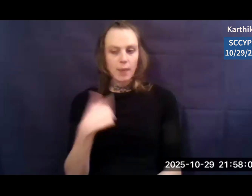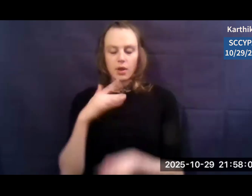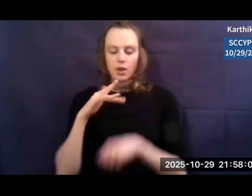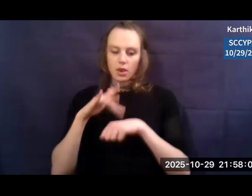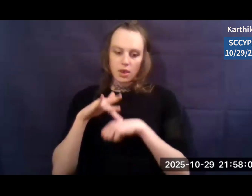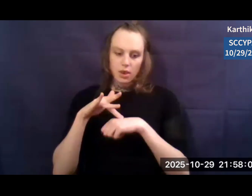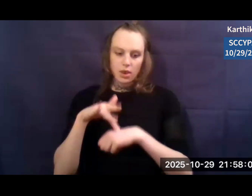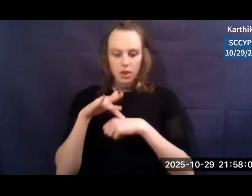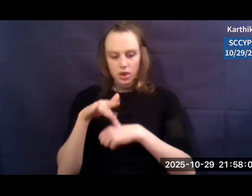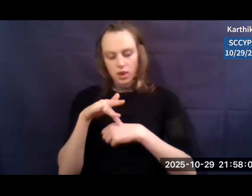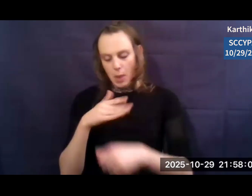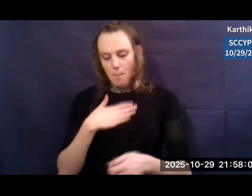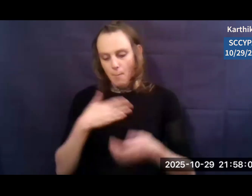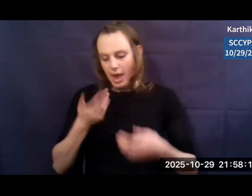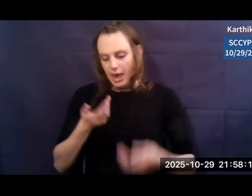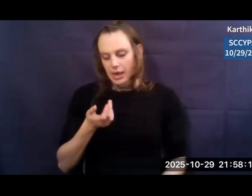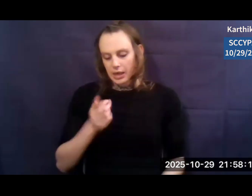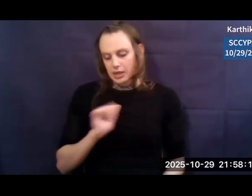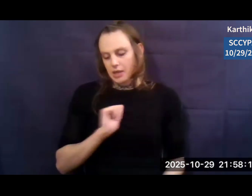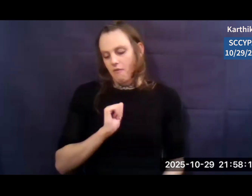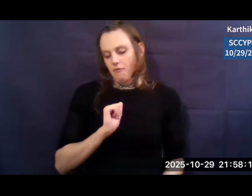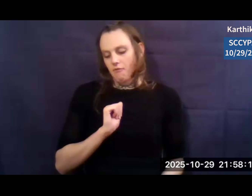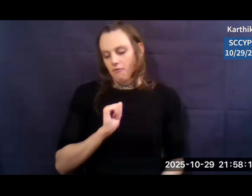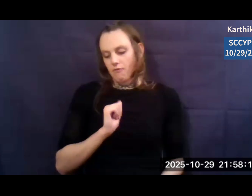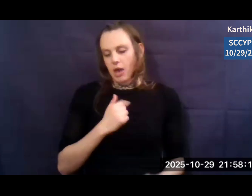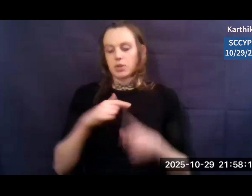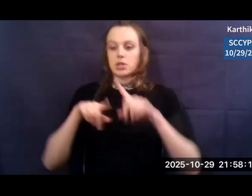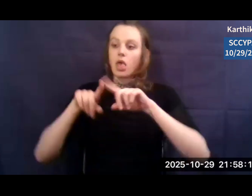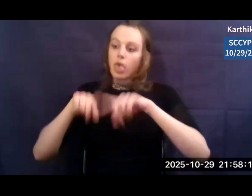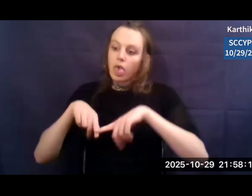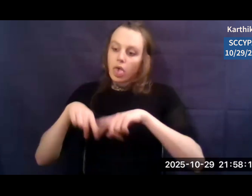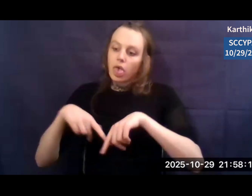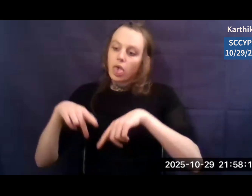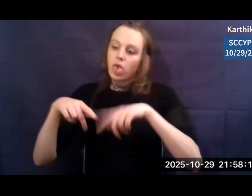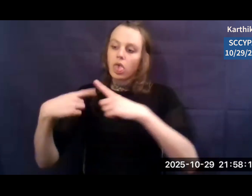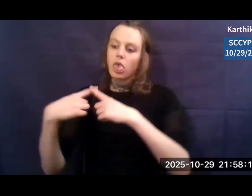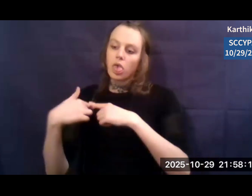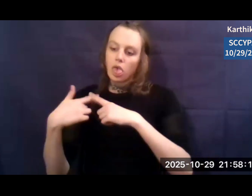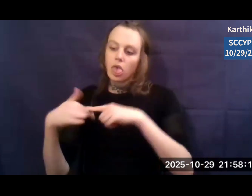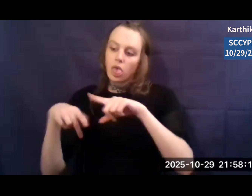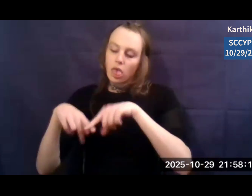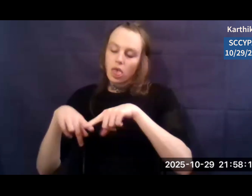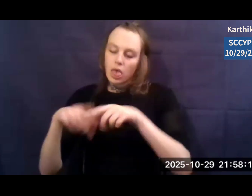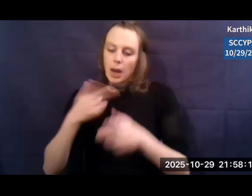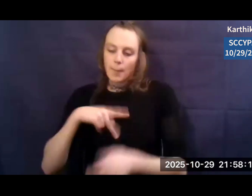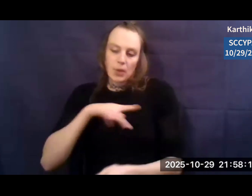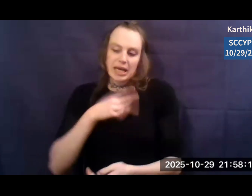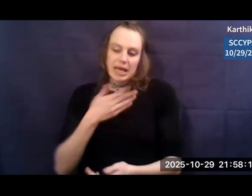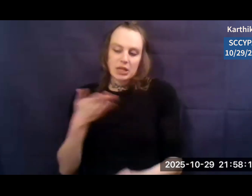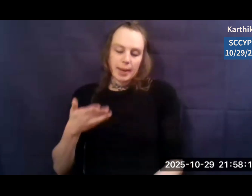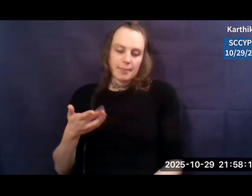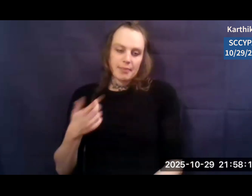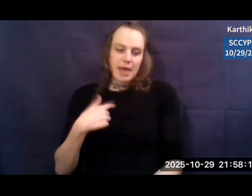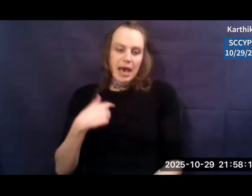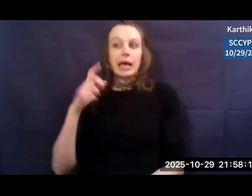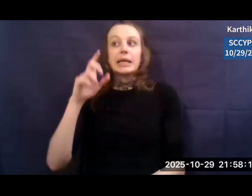like codependent like personality traits. I was like, okay, I gotta like make sure that everyone thinks positively